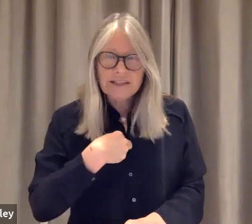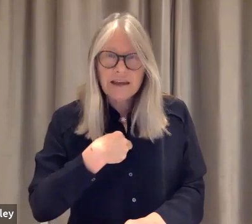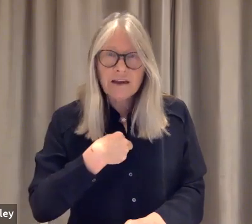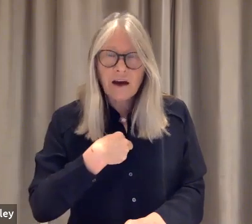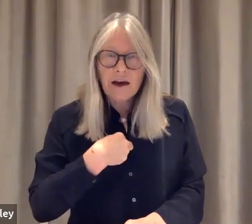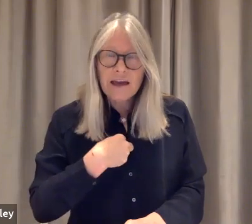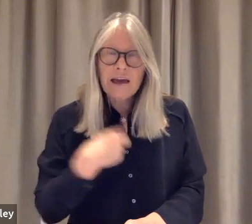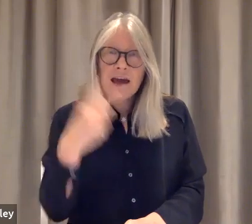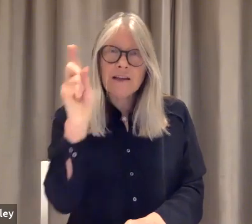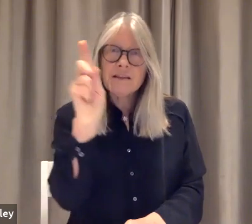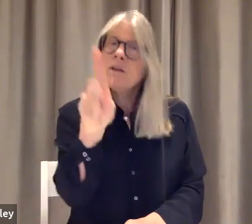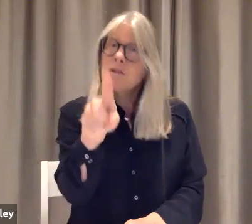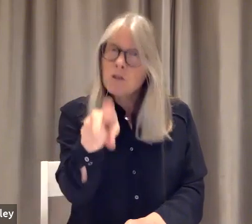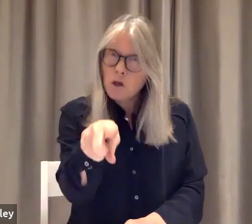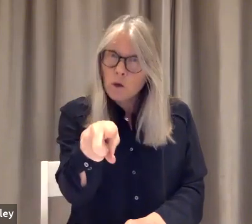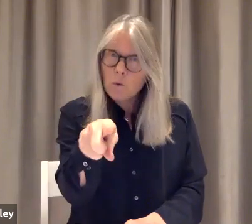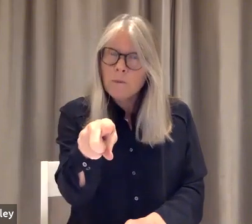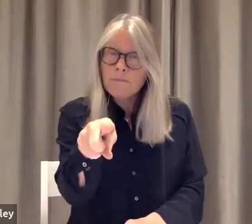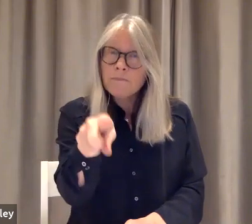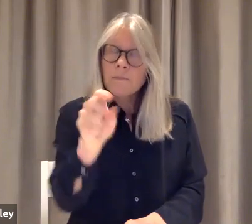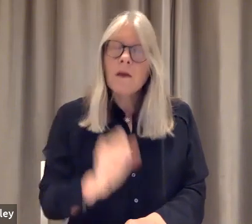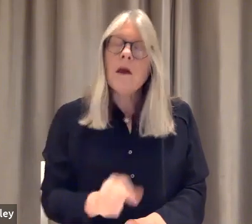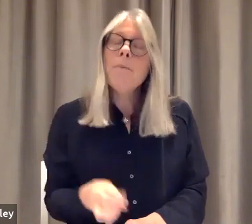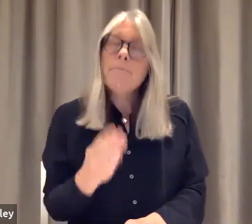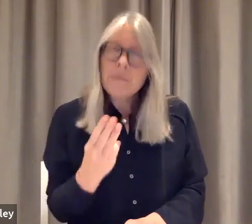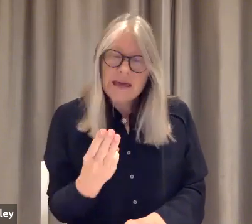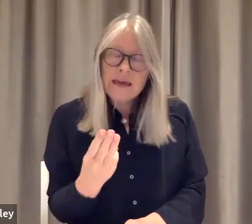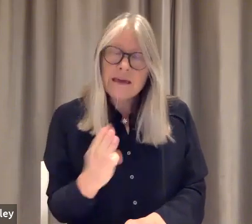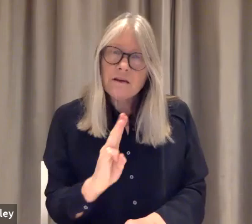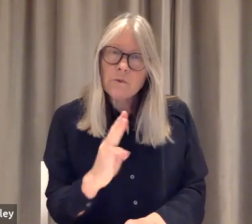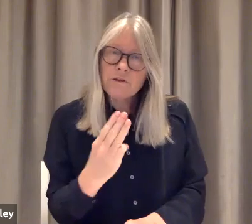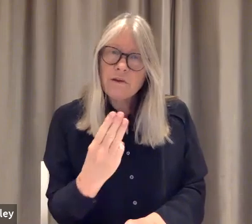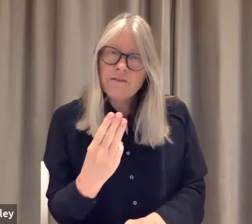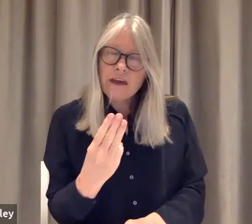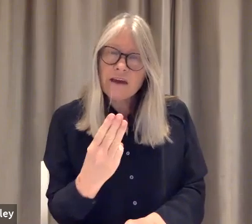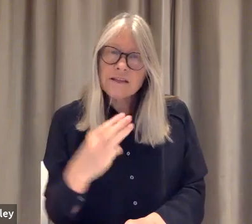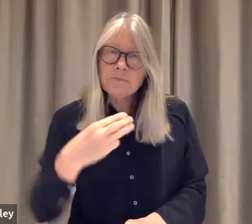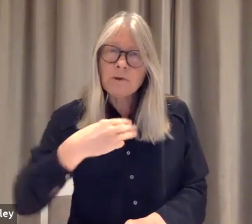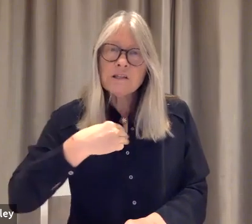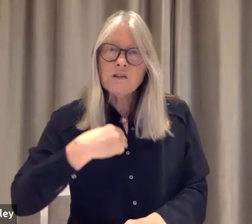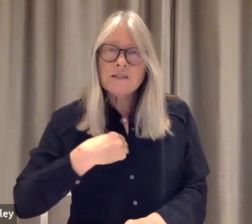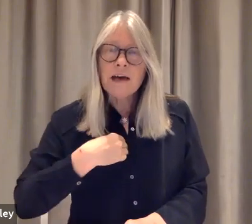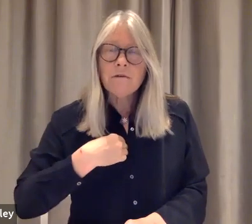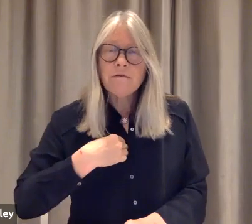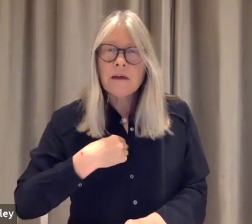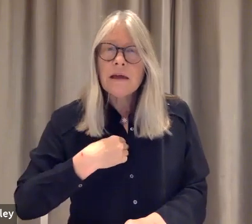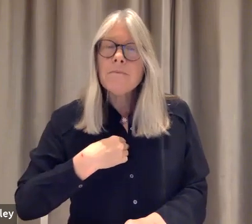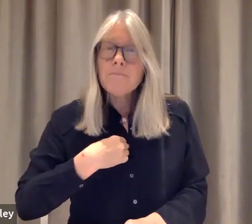pointing, I, and then you. Me, with 3 fingers pointing to yourself,